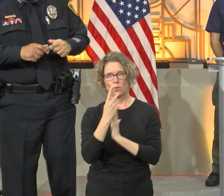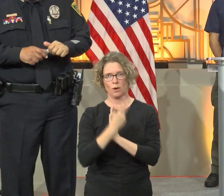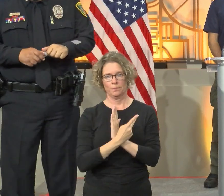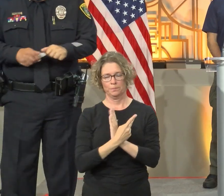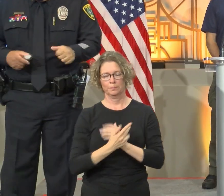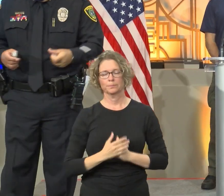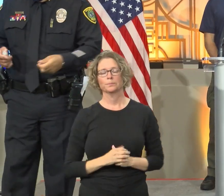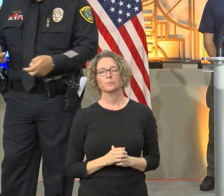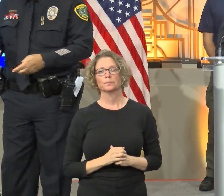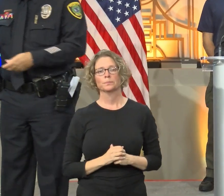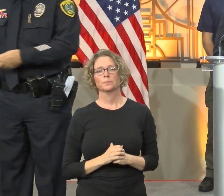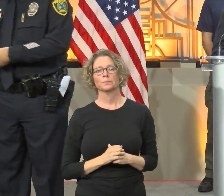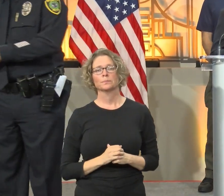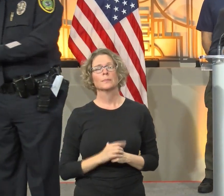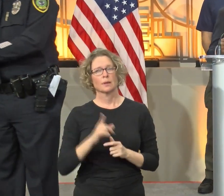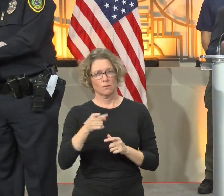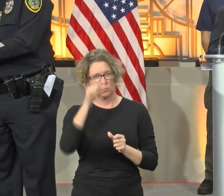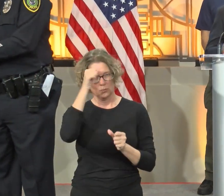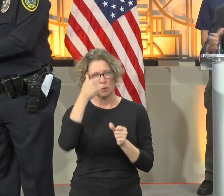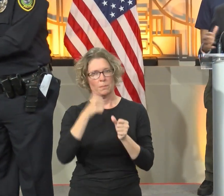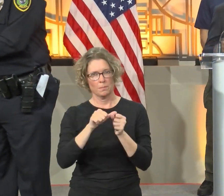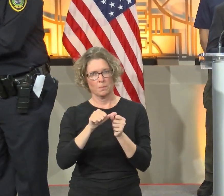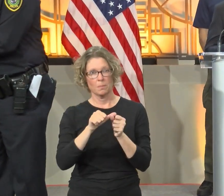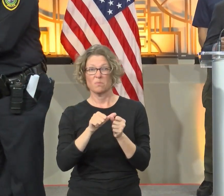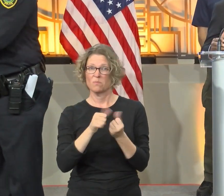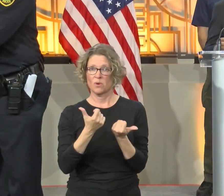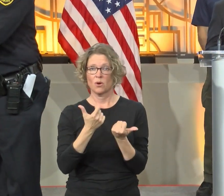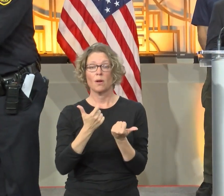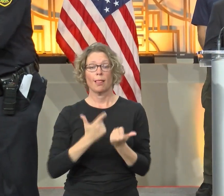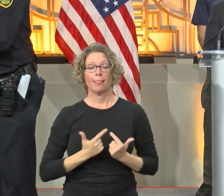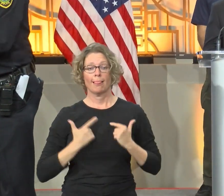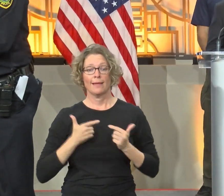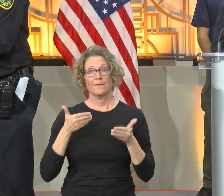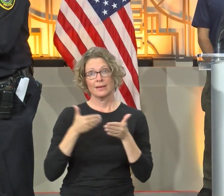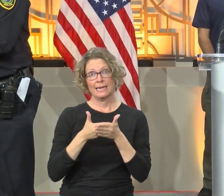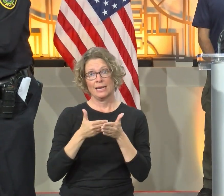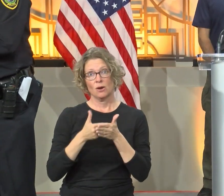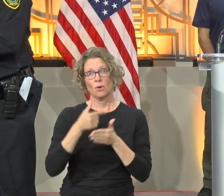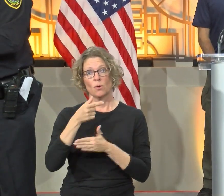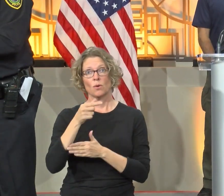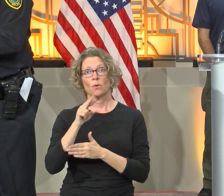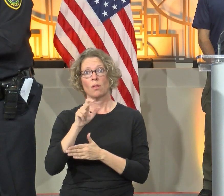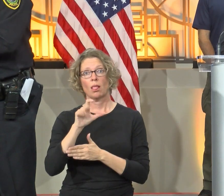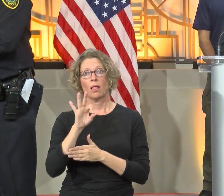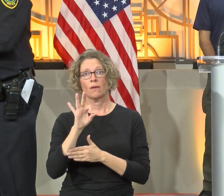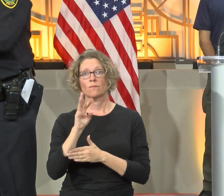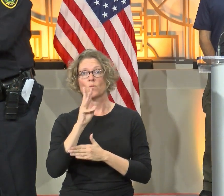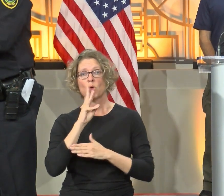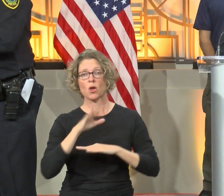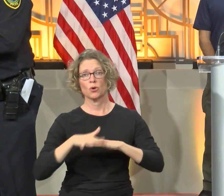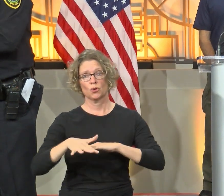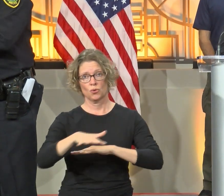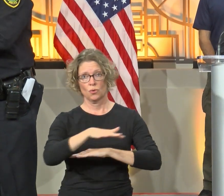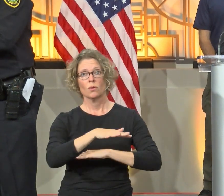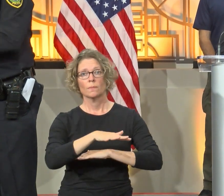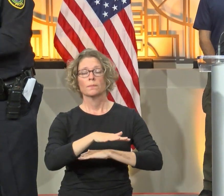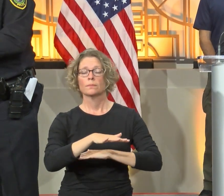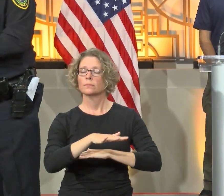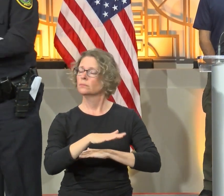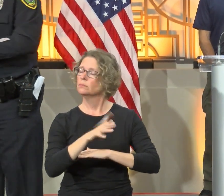And then bear in mind, for those of us who live along the Gulf, it is especially important for us to